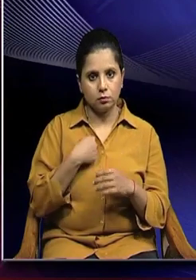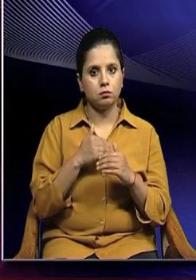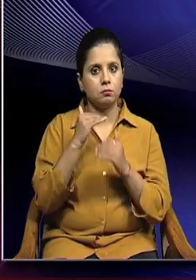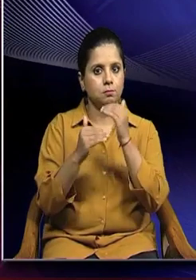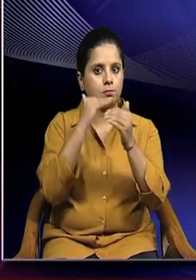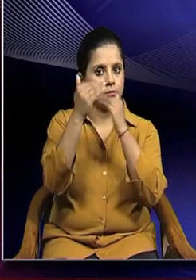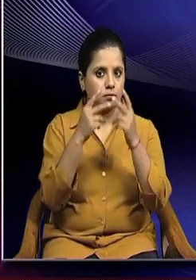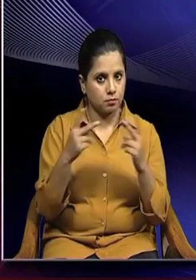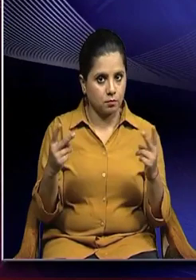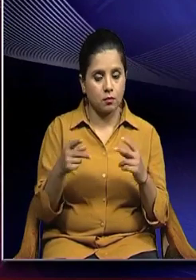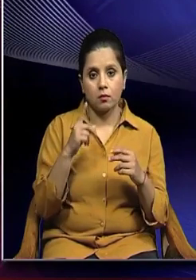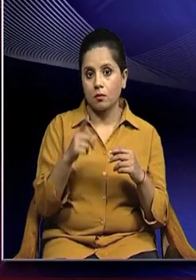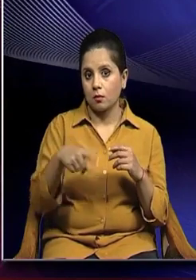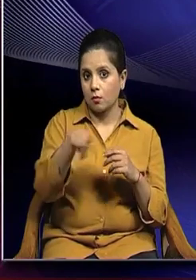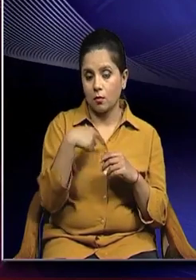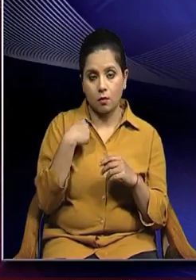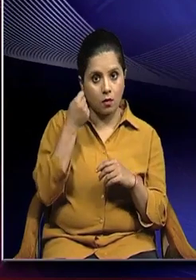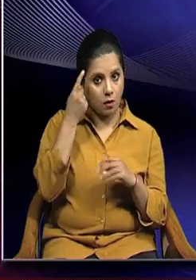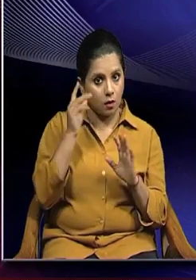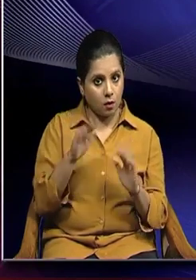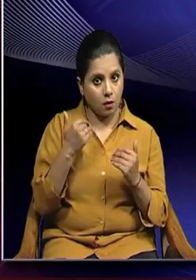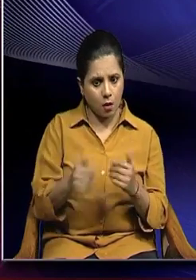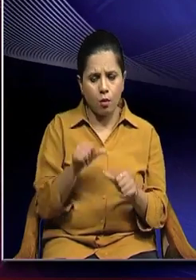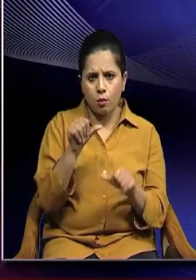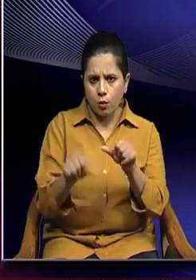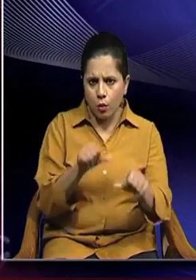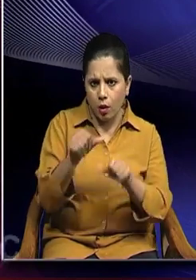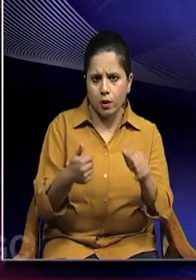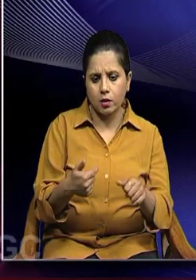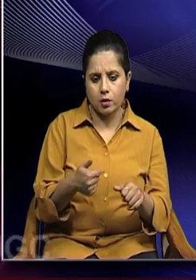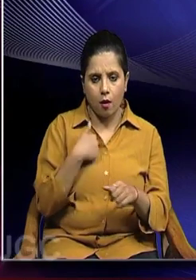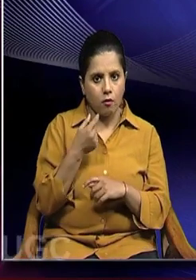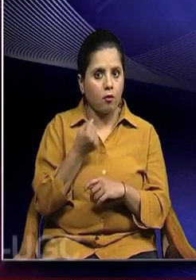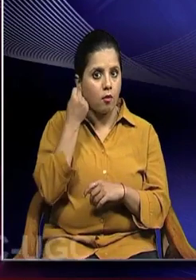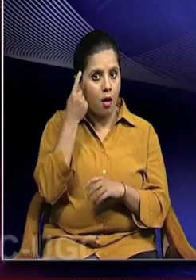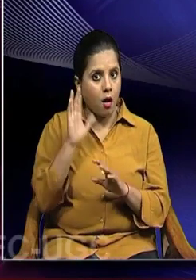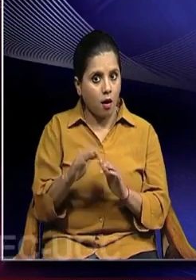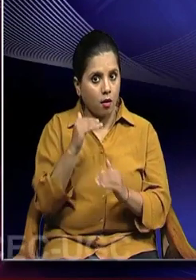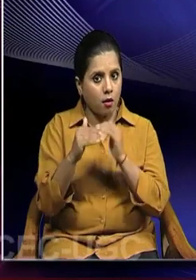self-development. And unless we understand this process of self-development,